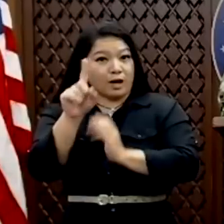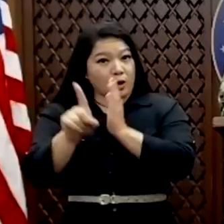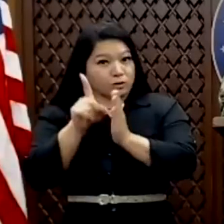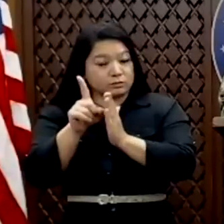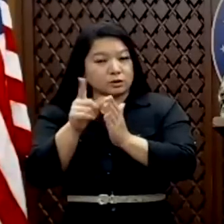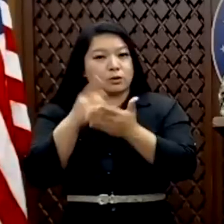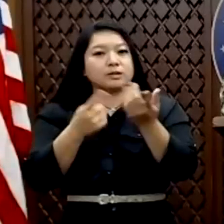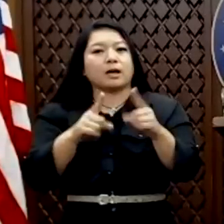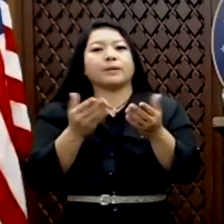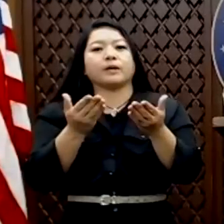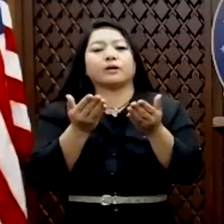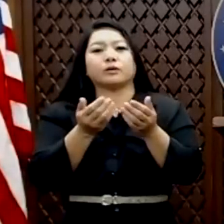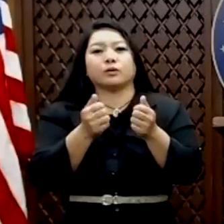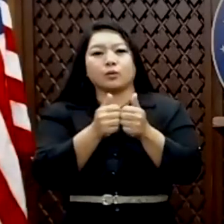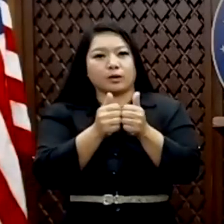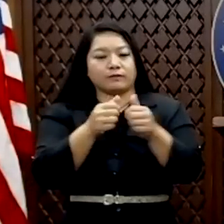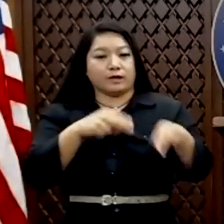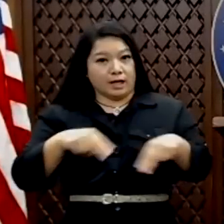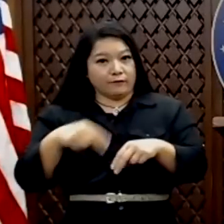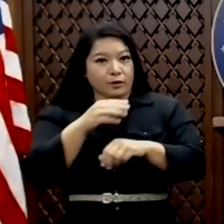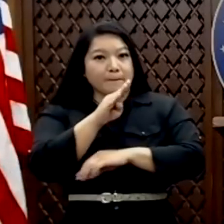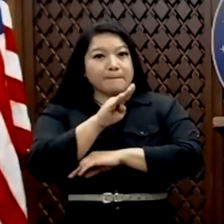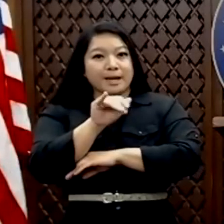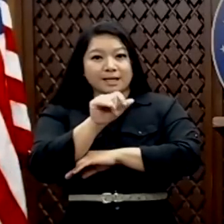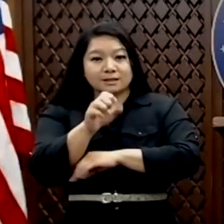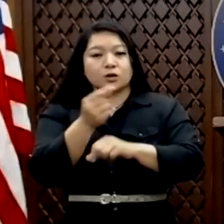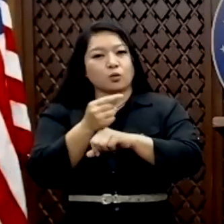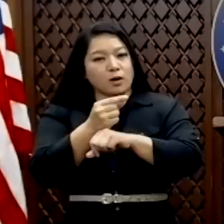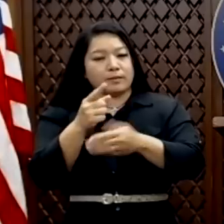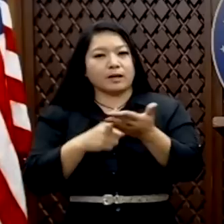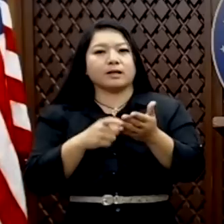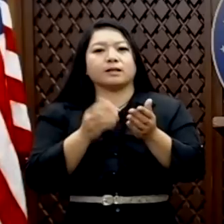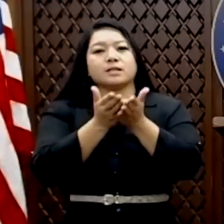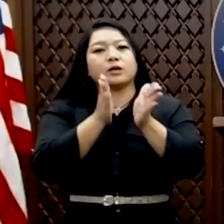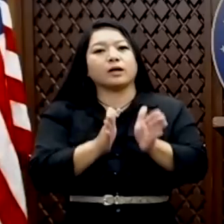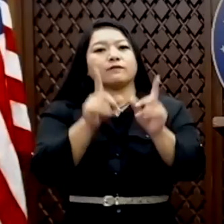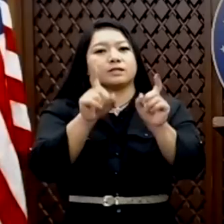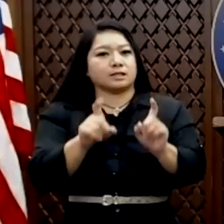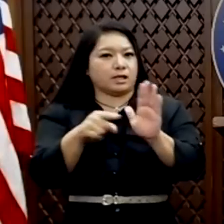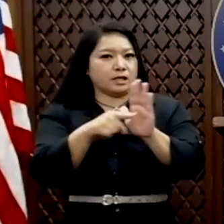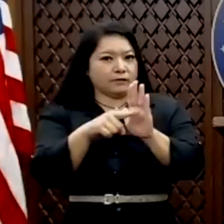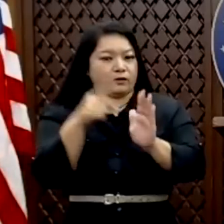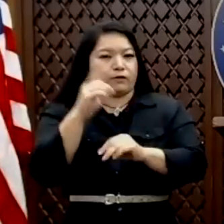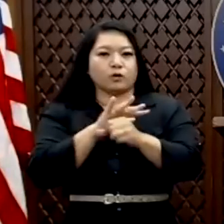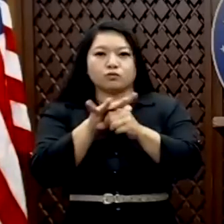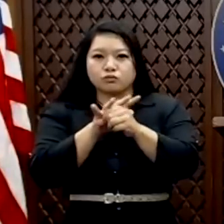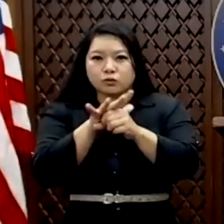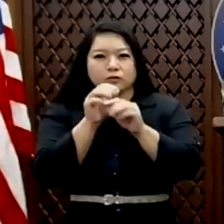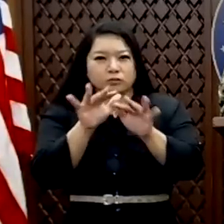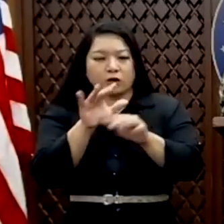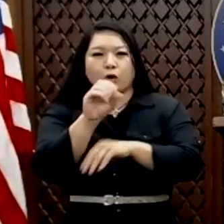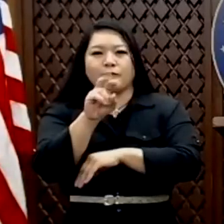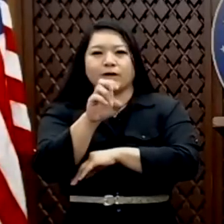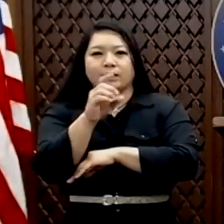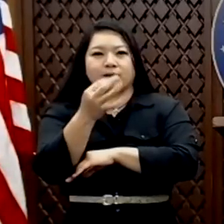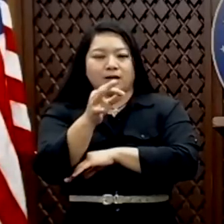flow rate from Naval Base Guam, verifying that the sailors have tested negative for COVID-19 and are asymptomatic, as well